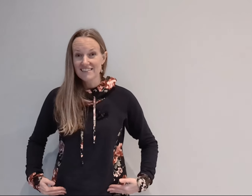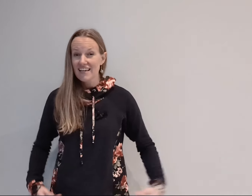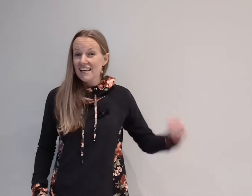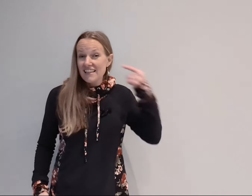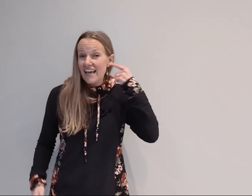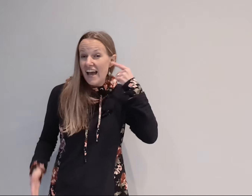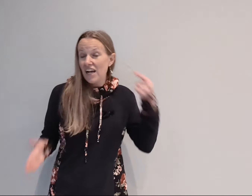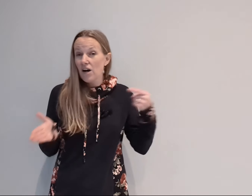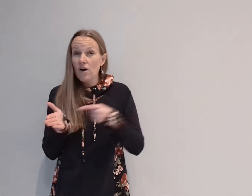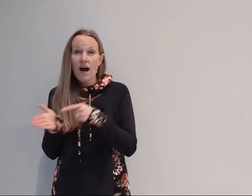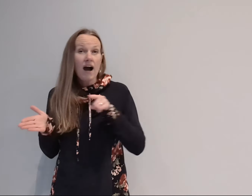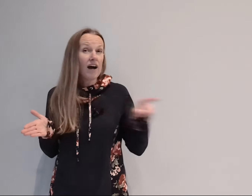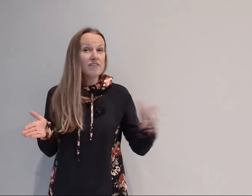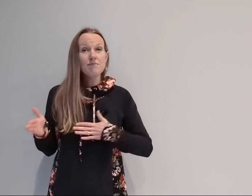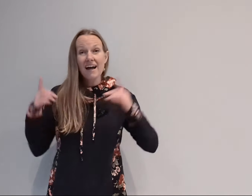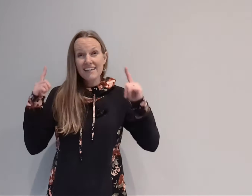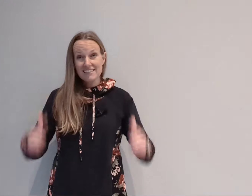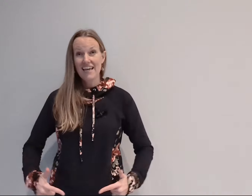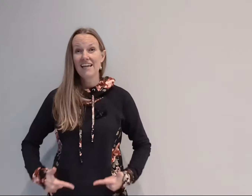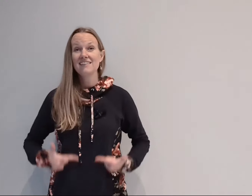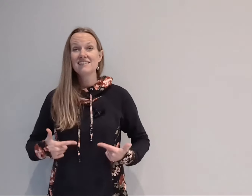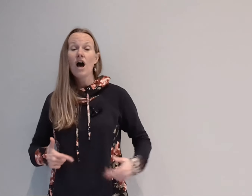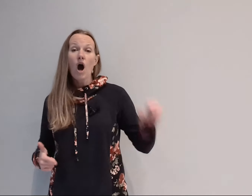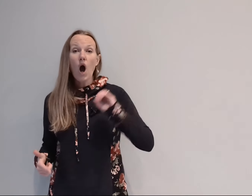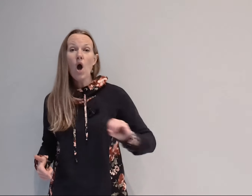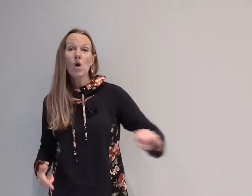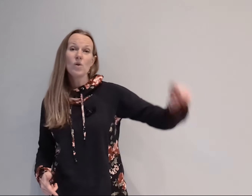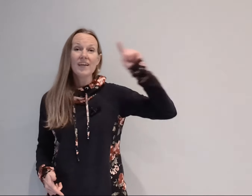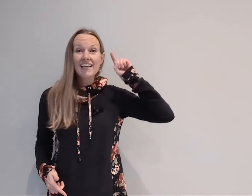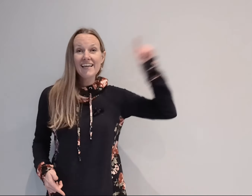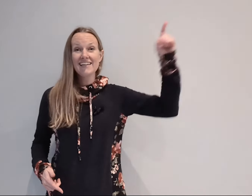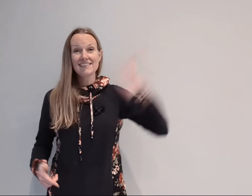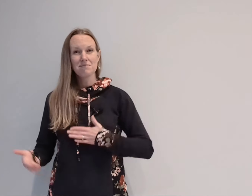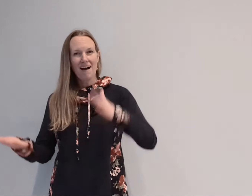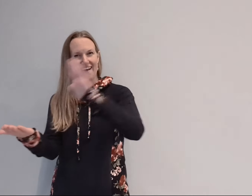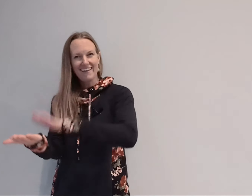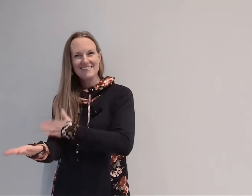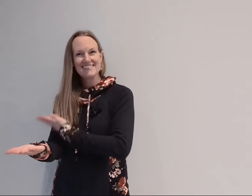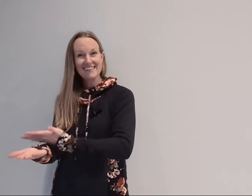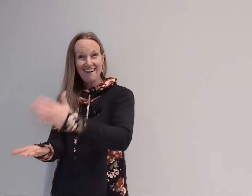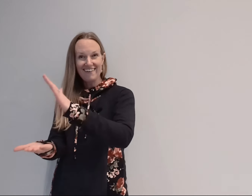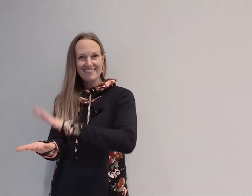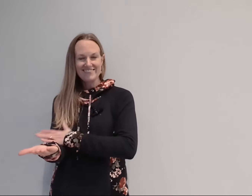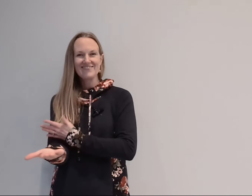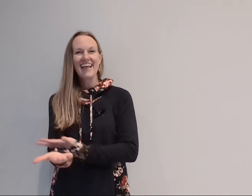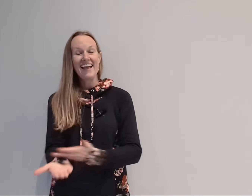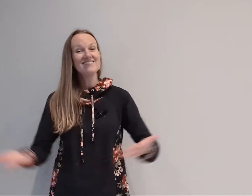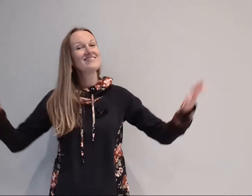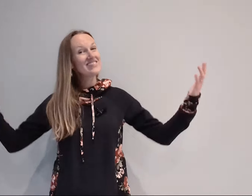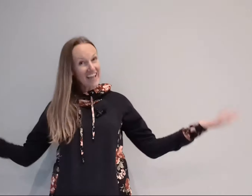the echo of my days oh he is my song okay so